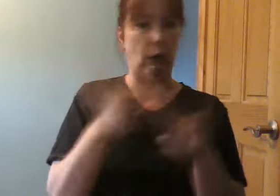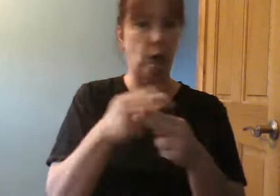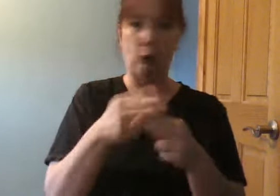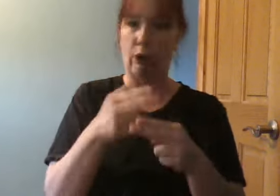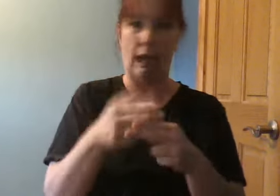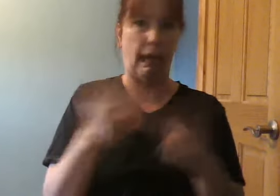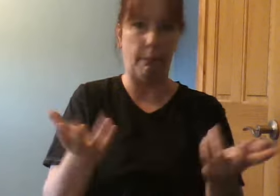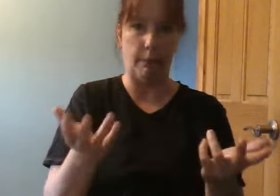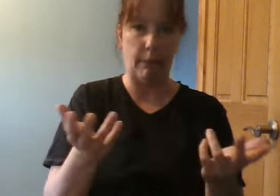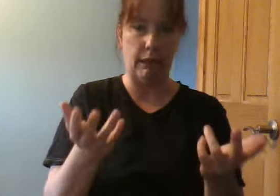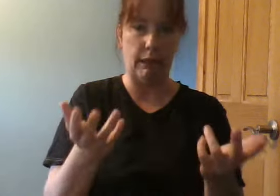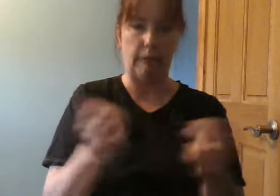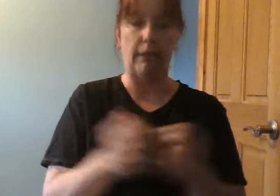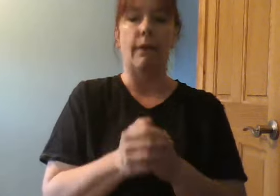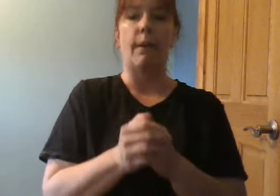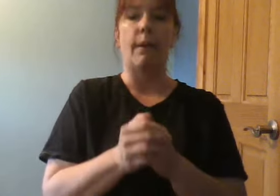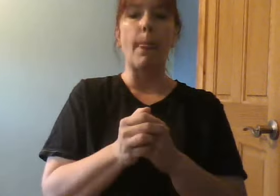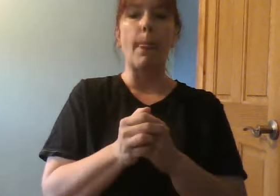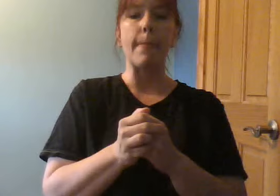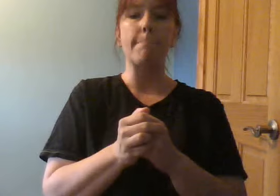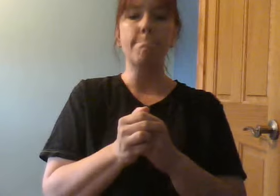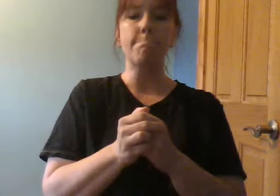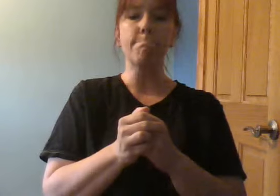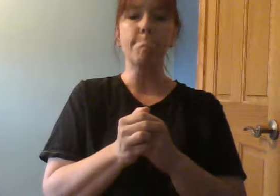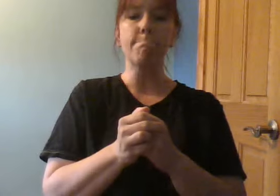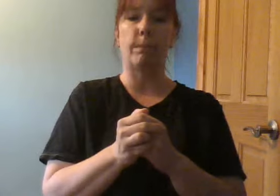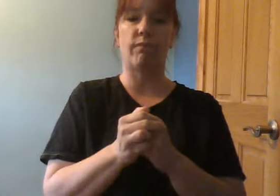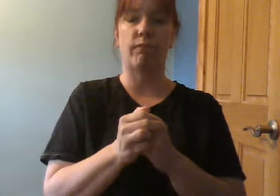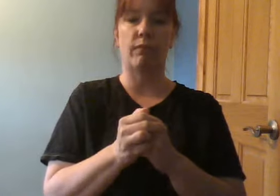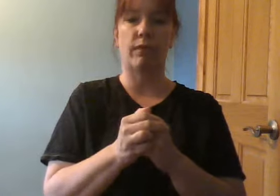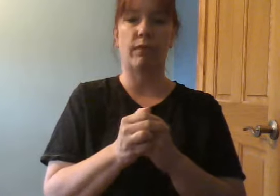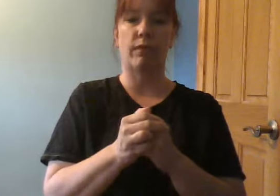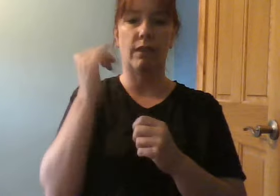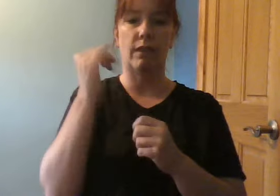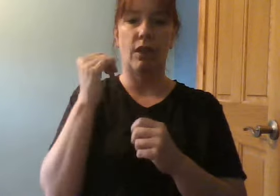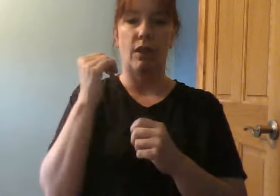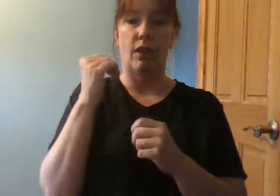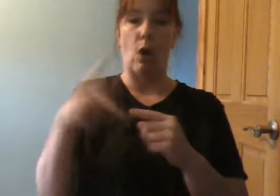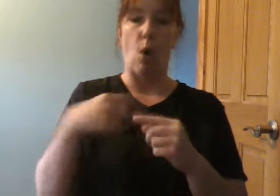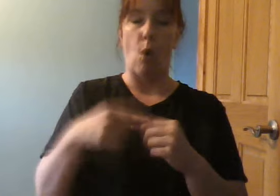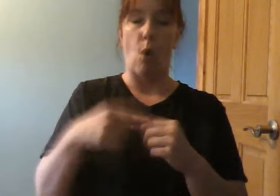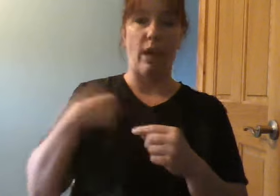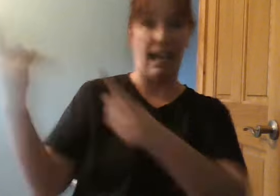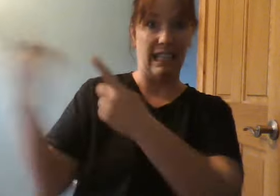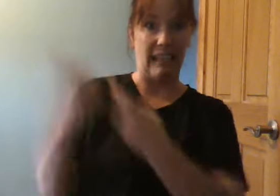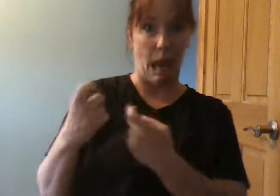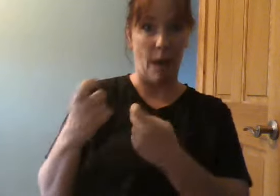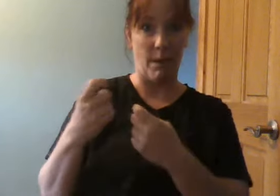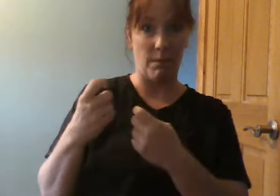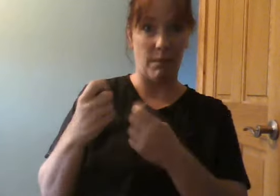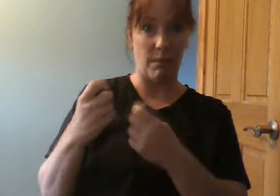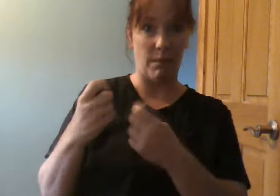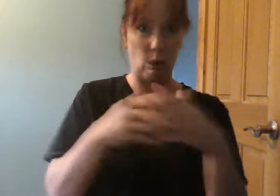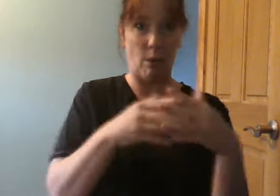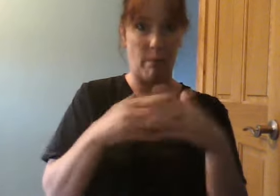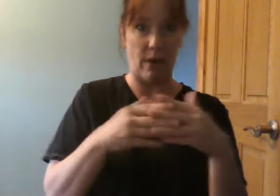is in America at the moment. Whenever I go to America and I have to pay with the mag stripe on the back of the card, I always sign it Carlos Tevez anyway, just as a security